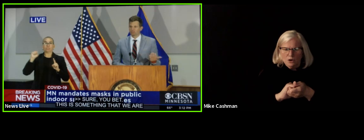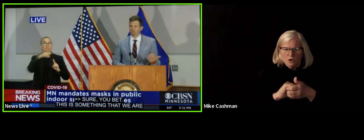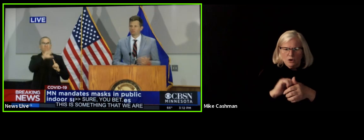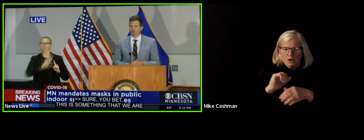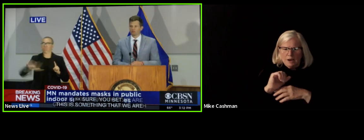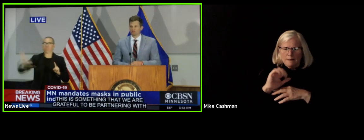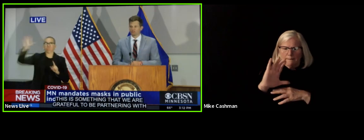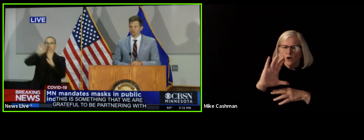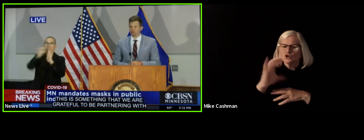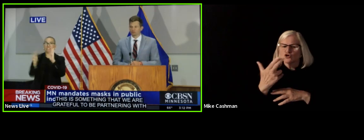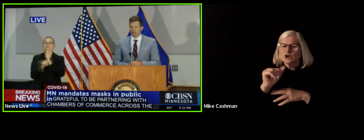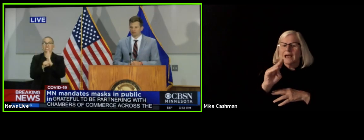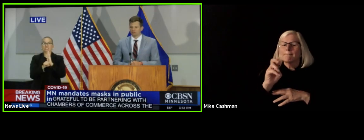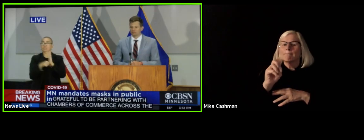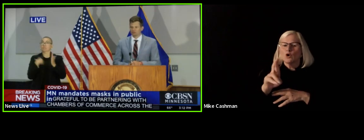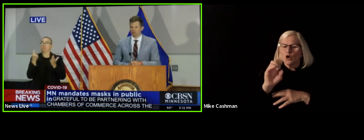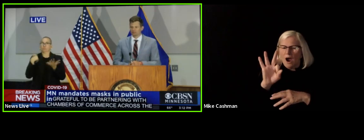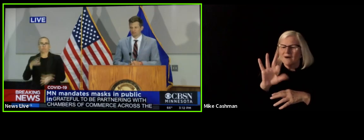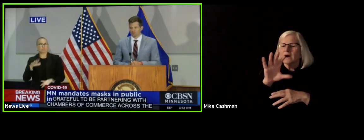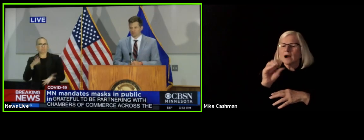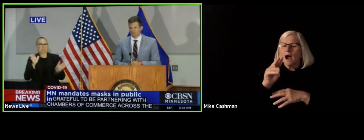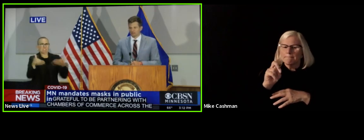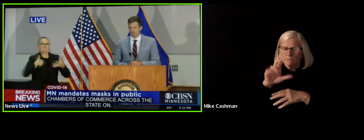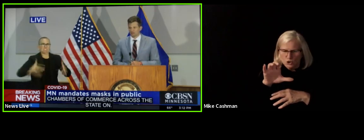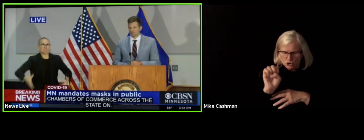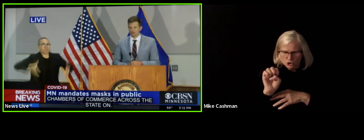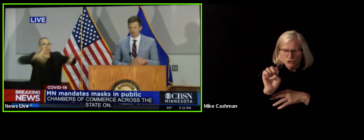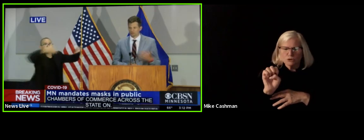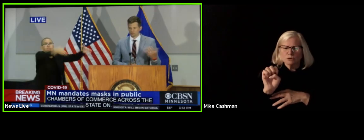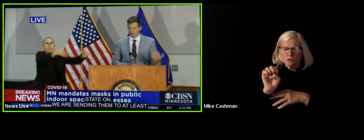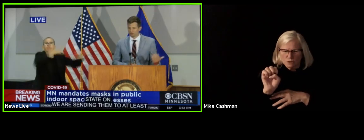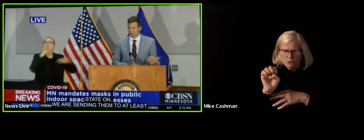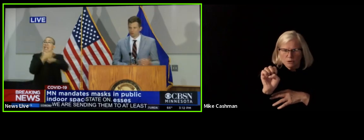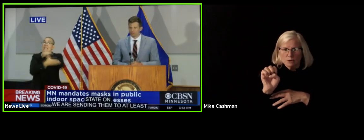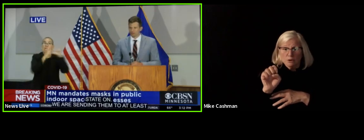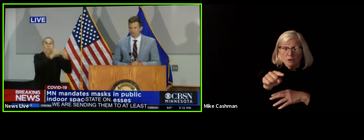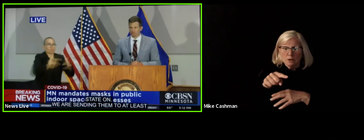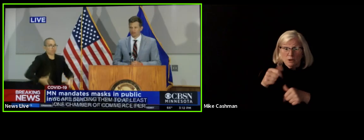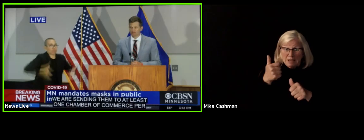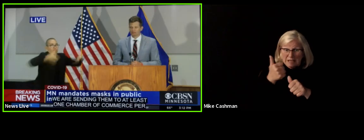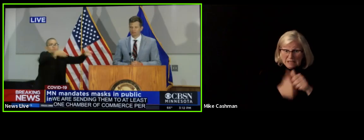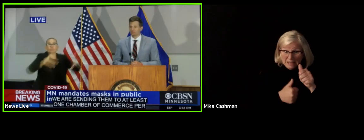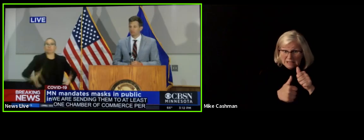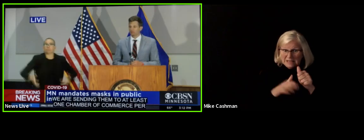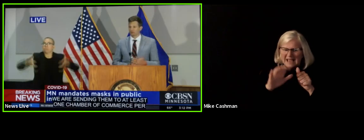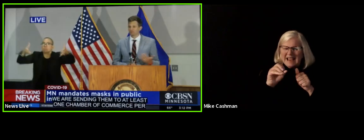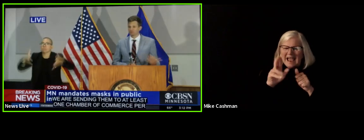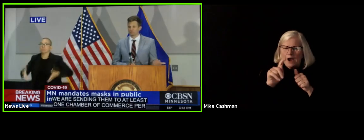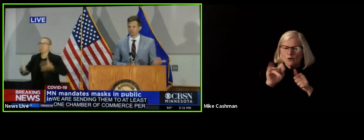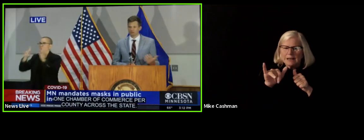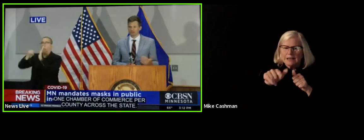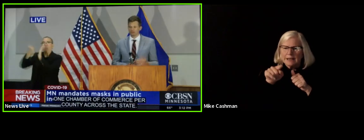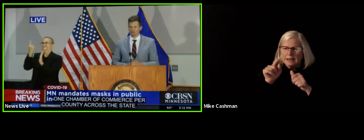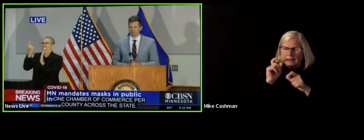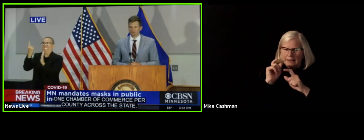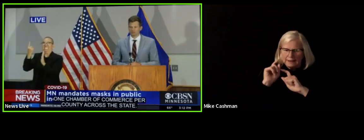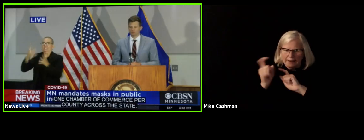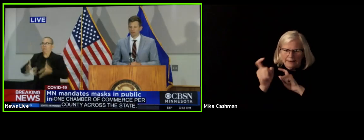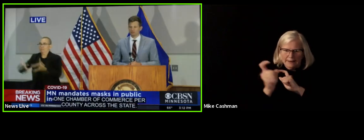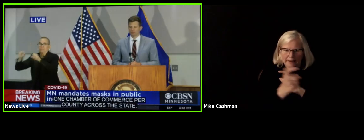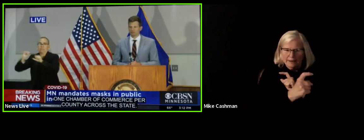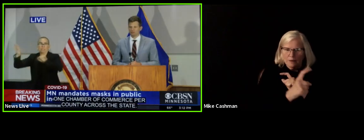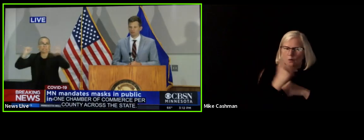chamber of commerce per county across the state. They're the disposable one-time use masks, again, meant for customers who may arrive at a business